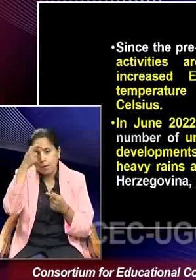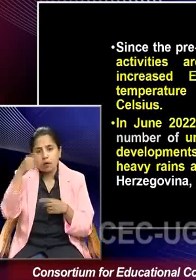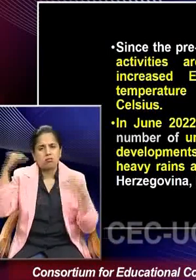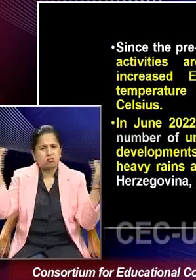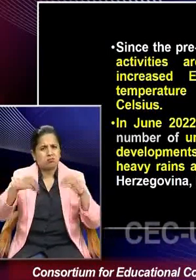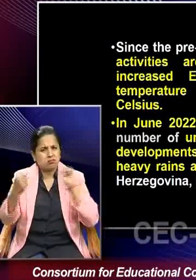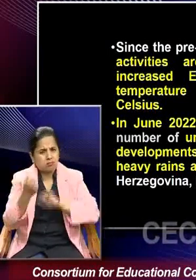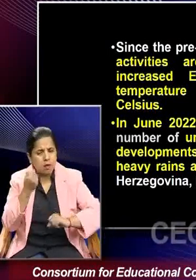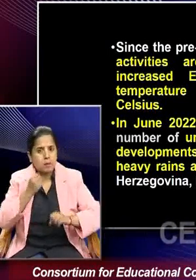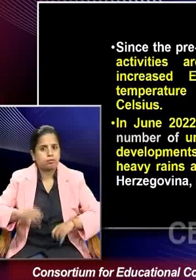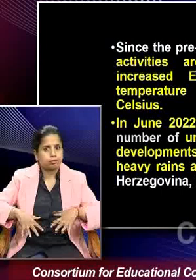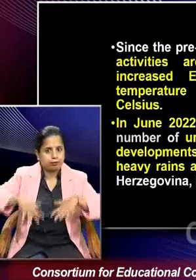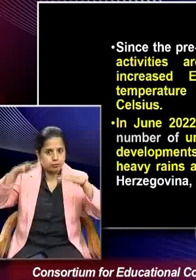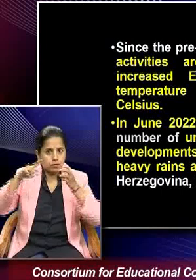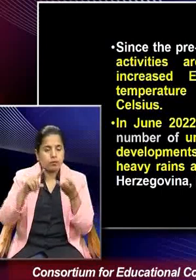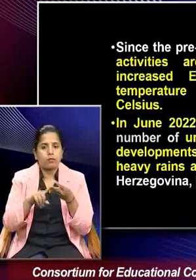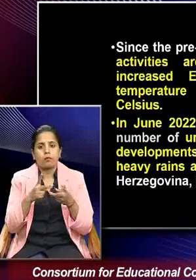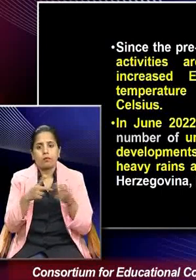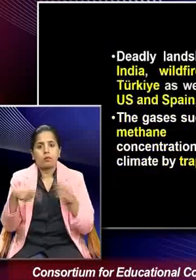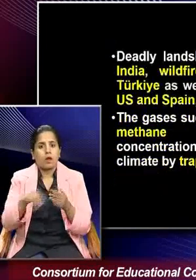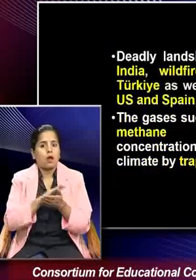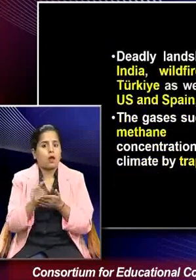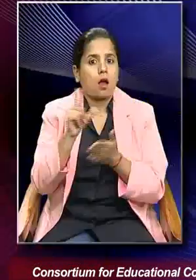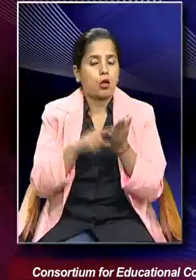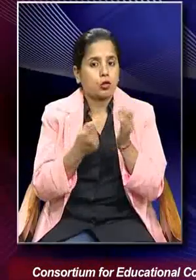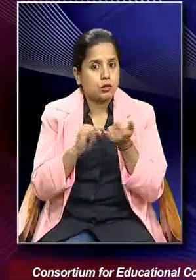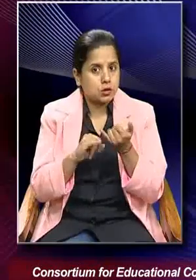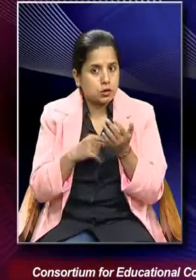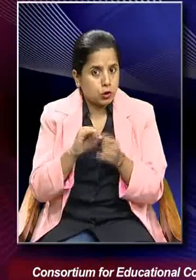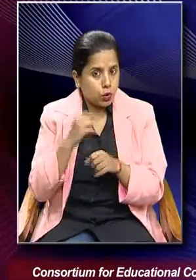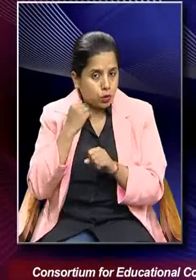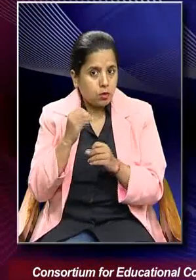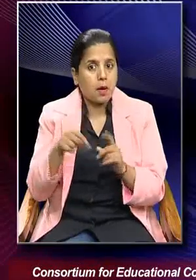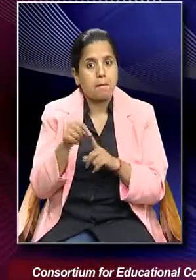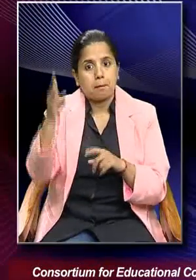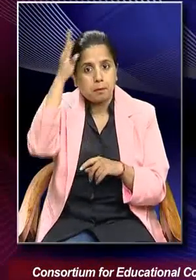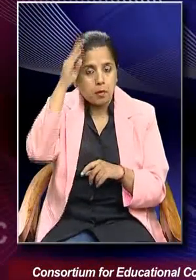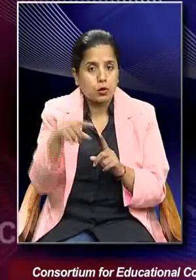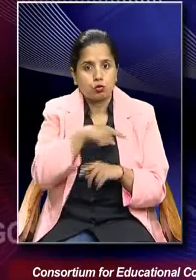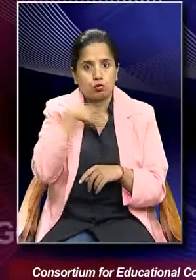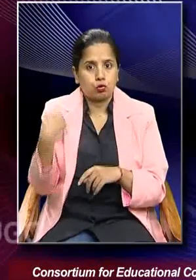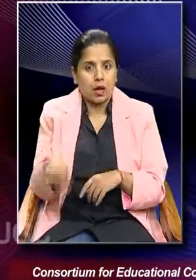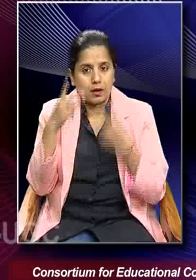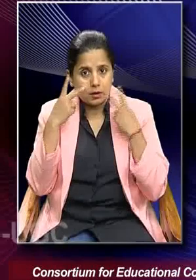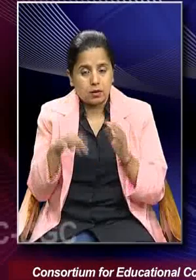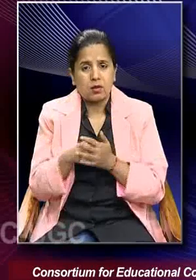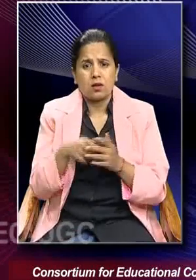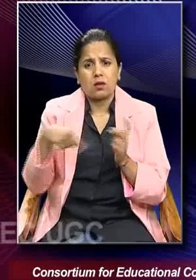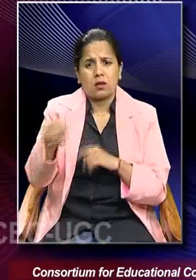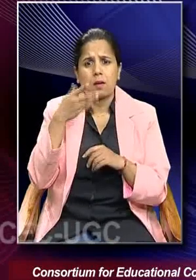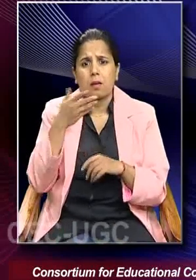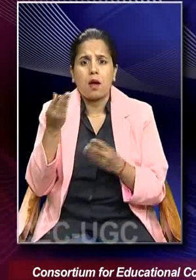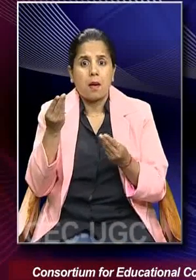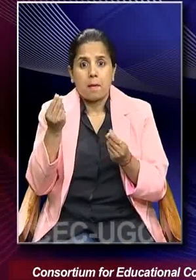rains, floods in Bosnia and Herzegovina, then Pakistan and China, deadly landslides